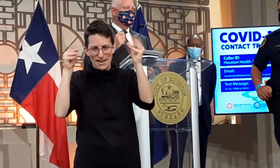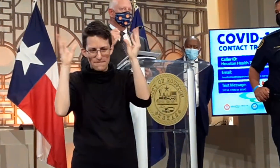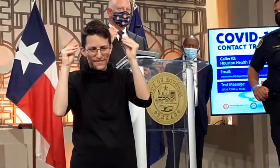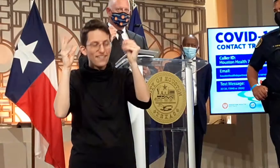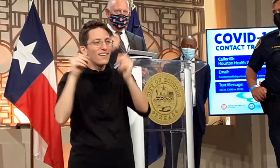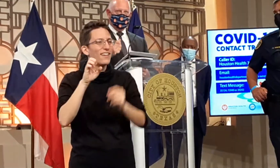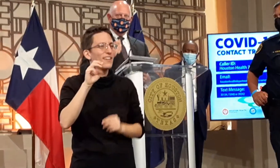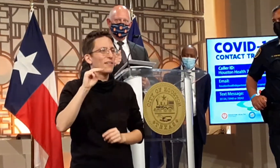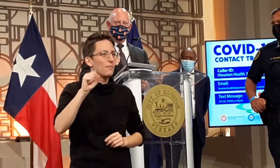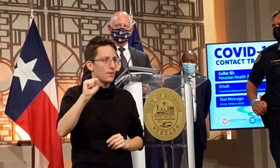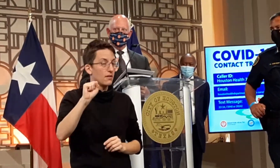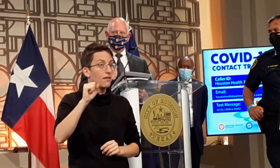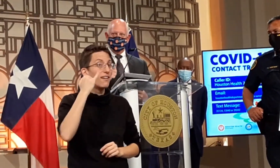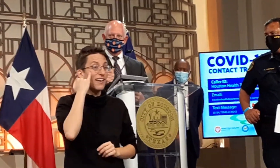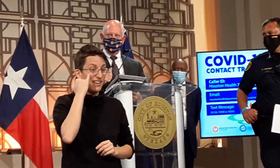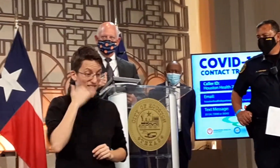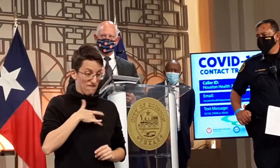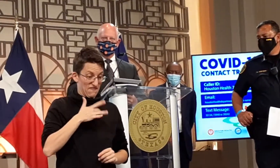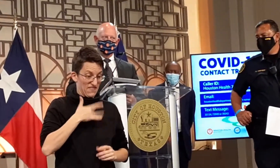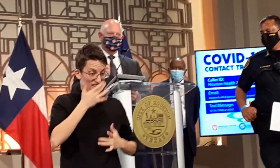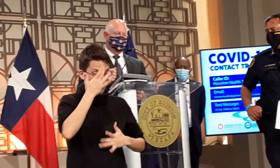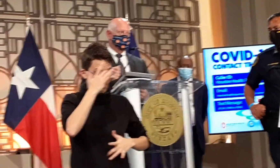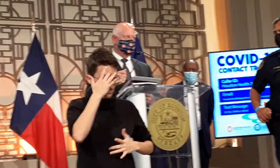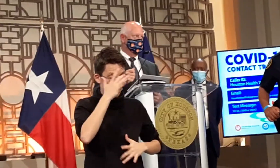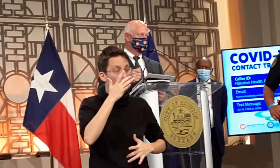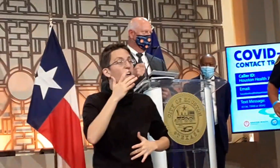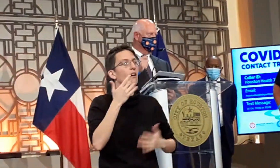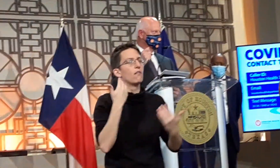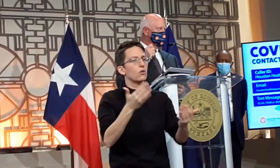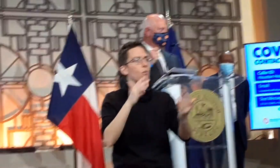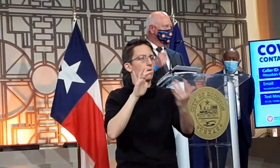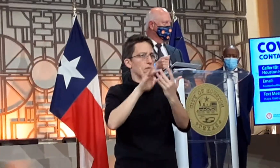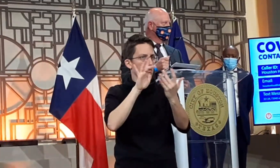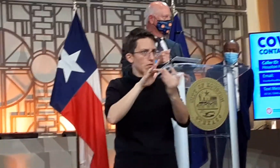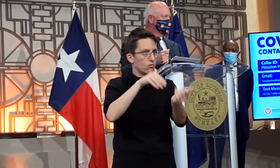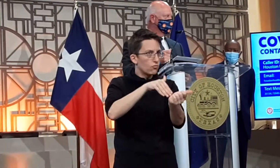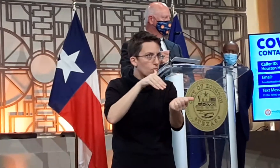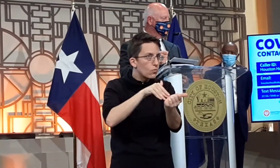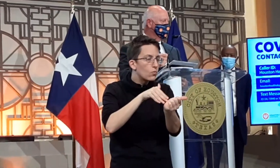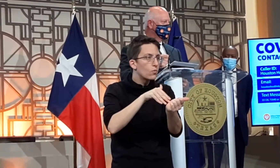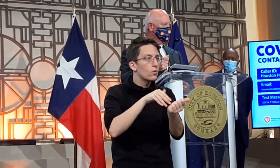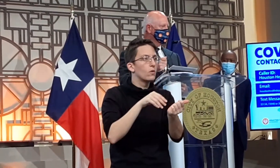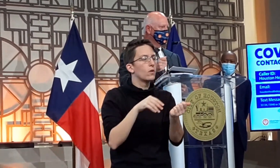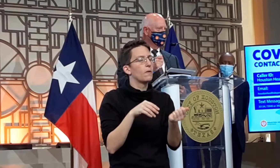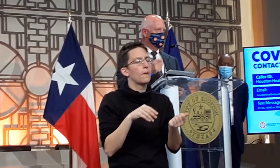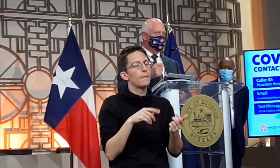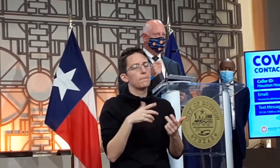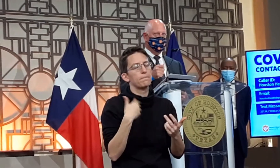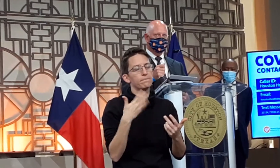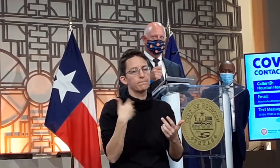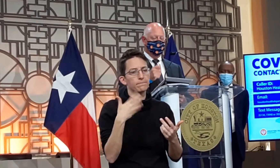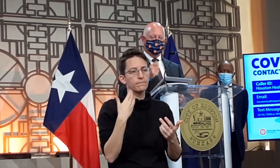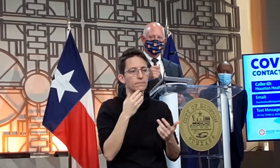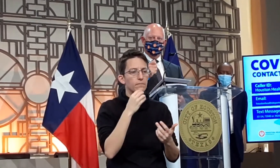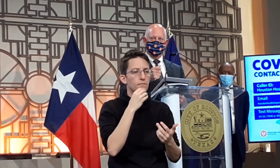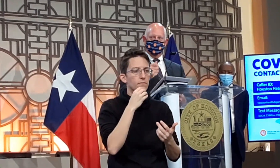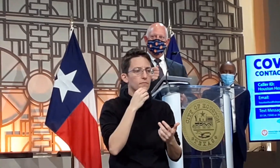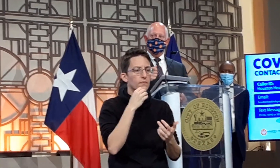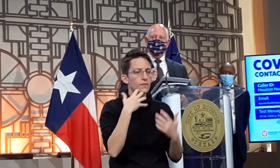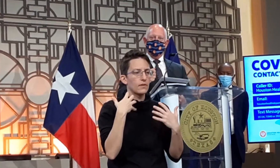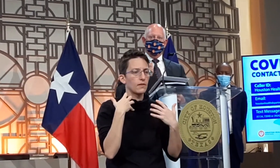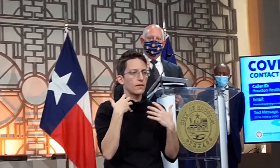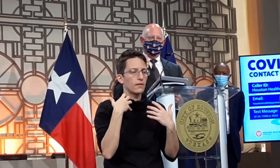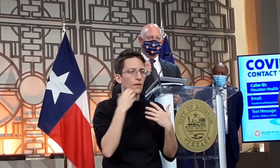ill, that's the time to start reaching out. Whether you've got a primary care doctor, if you've got a home health, or a health home